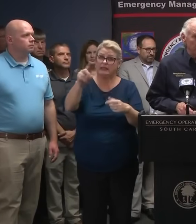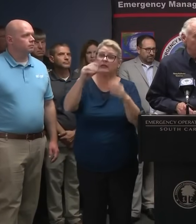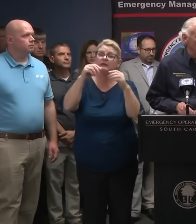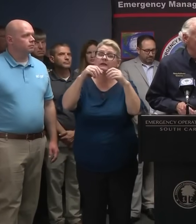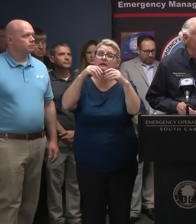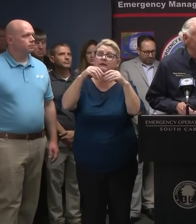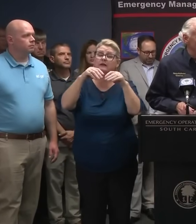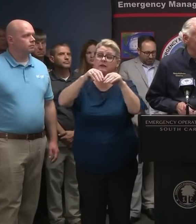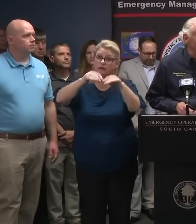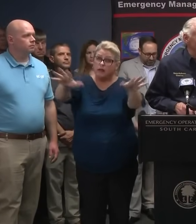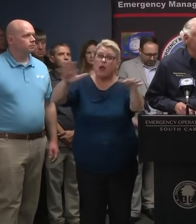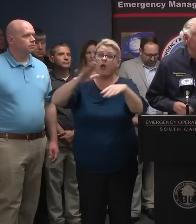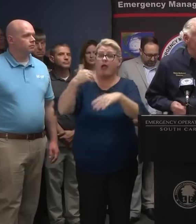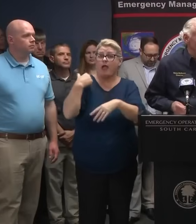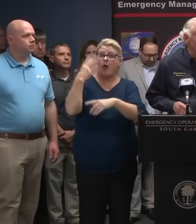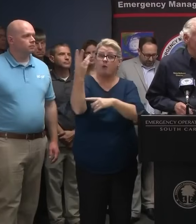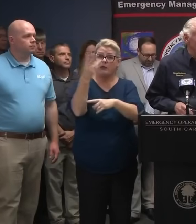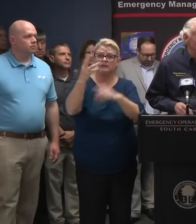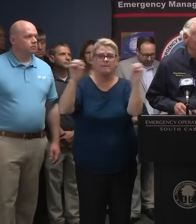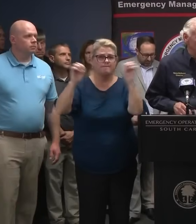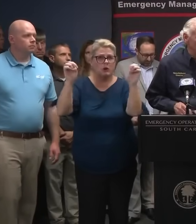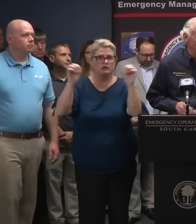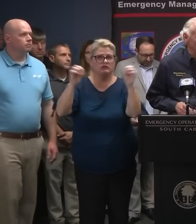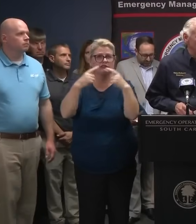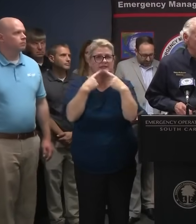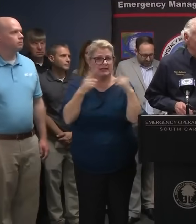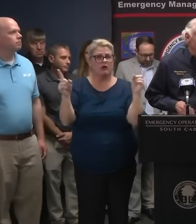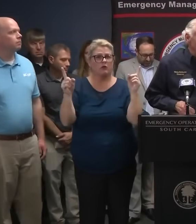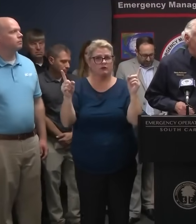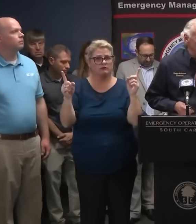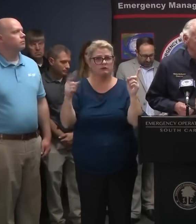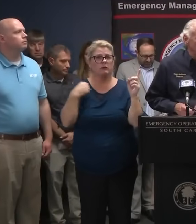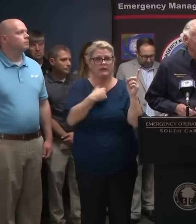declaration on Wednesday, emergency declaration. It got